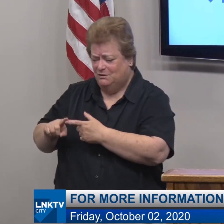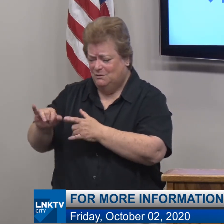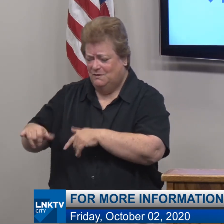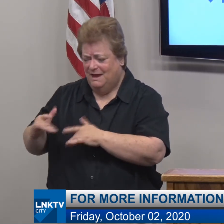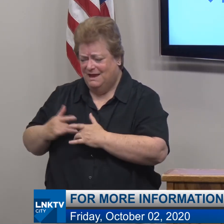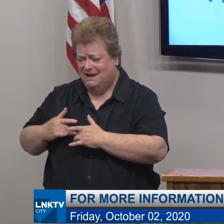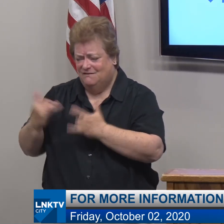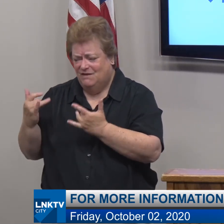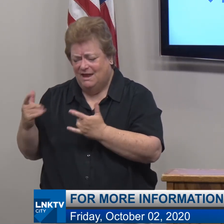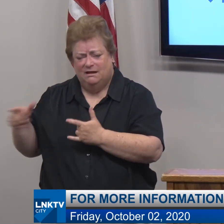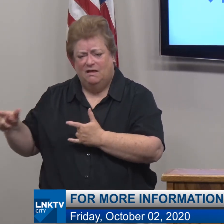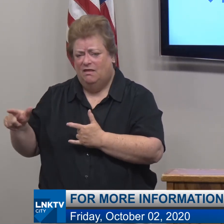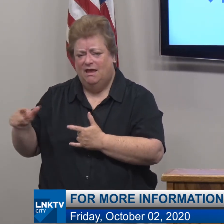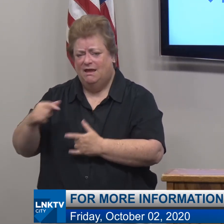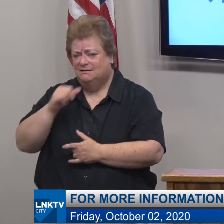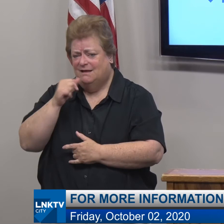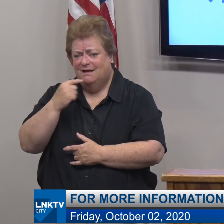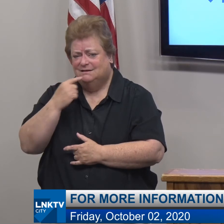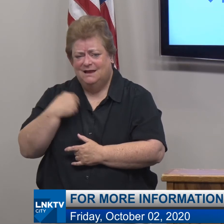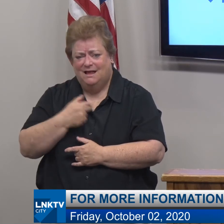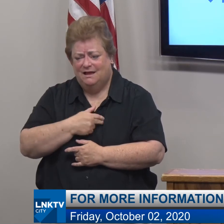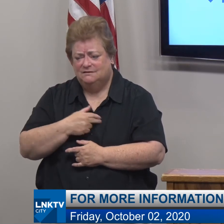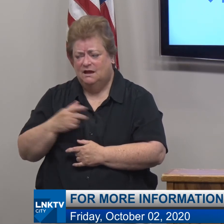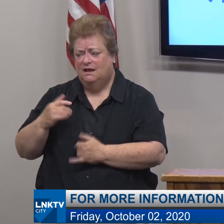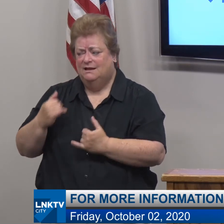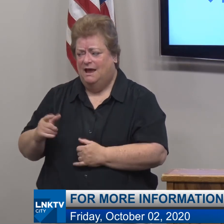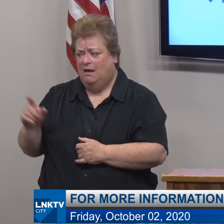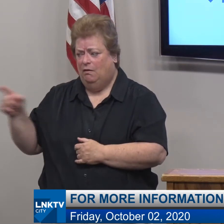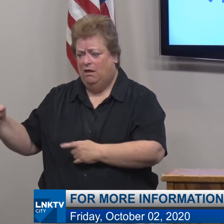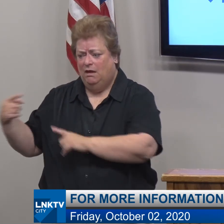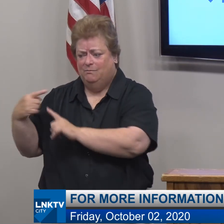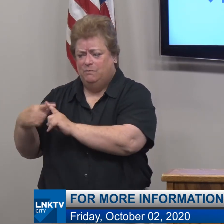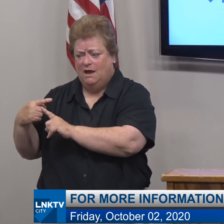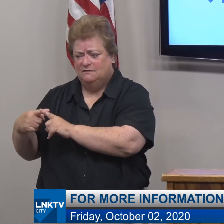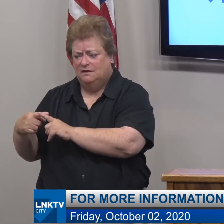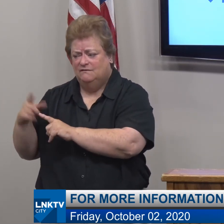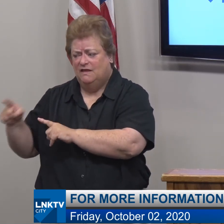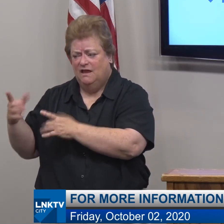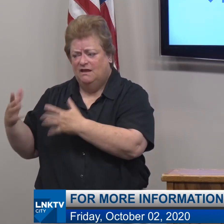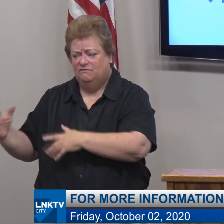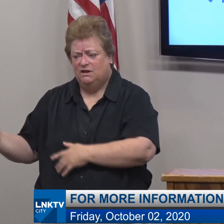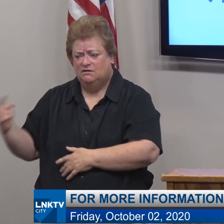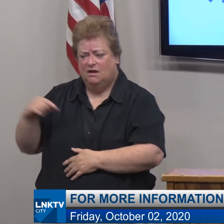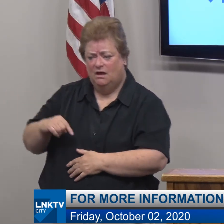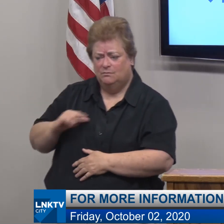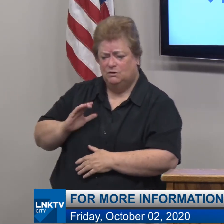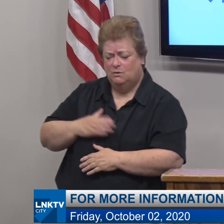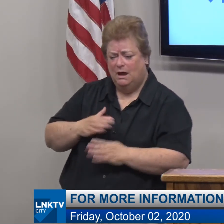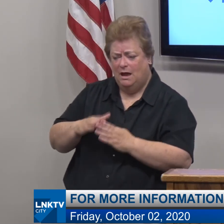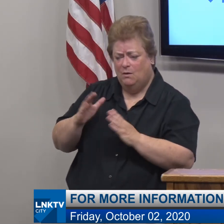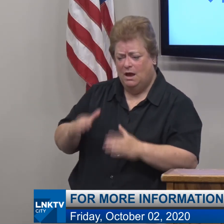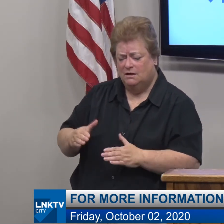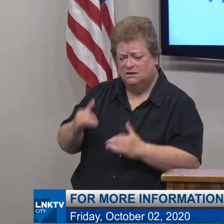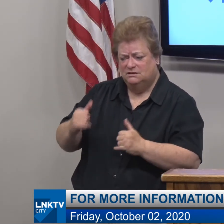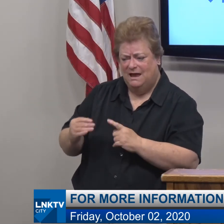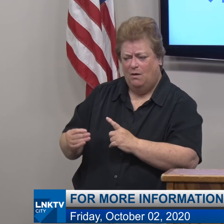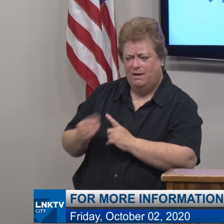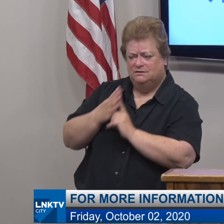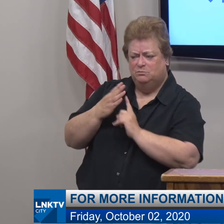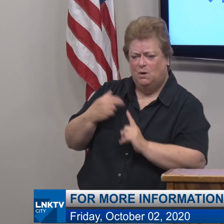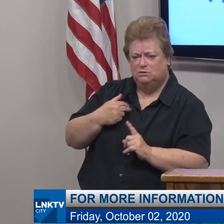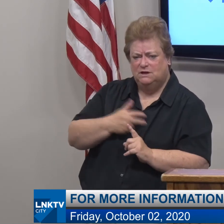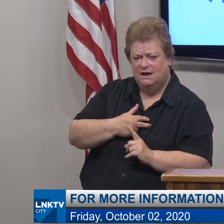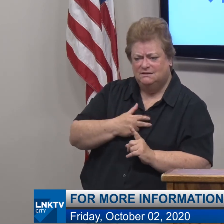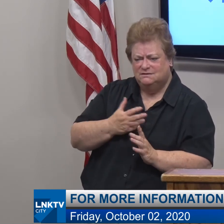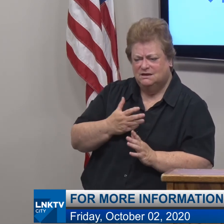didn't even tell us, and they're positive, and now they were over at our place and now we're exposed. So I think it's really